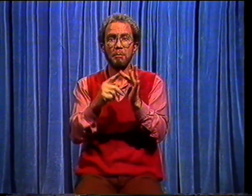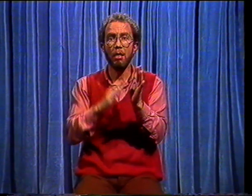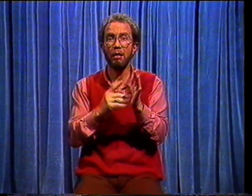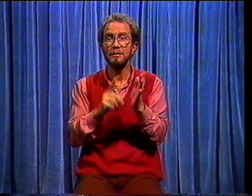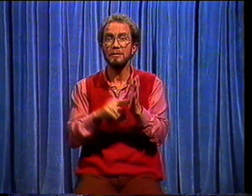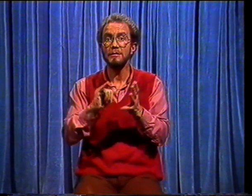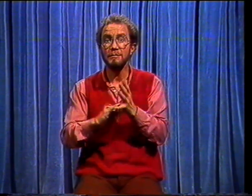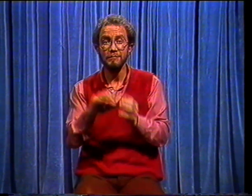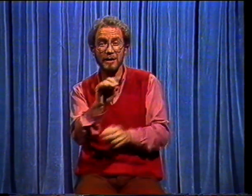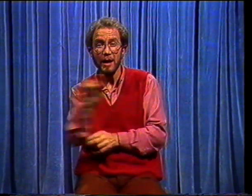shop.